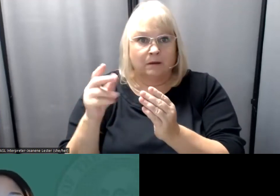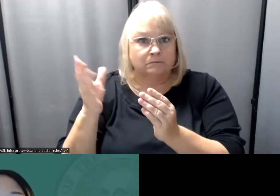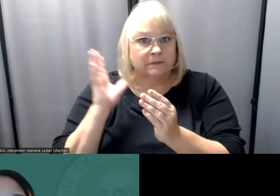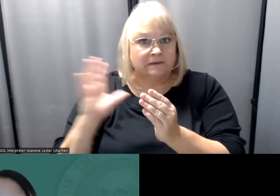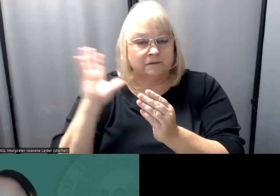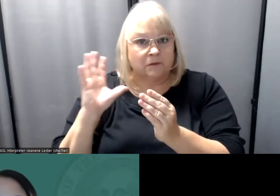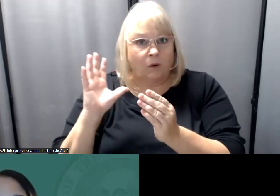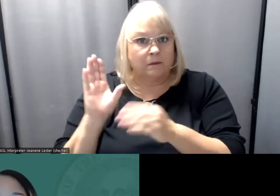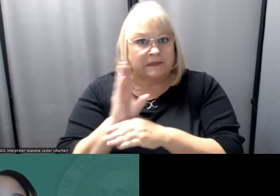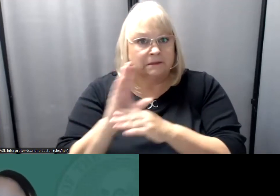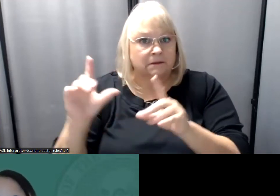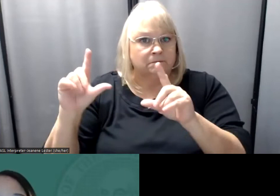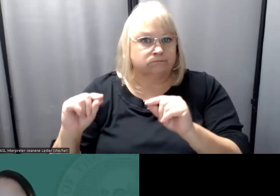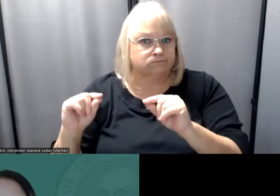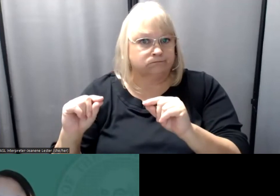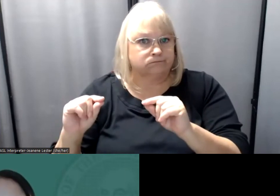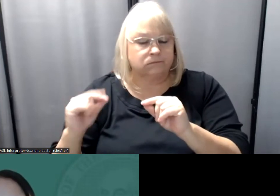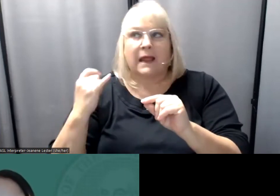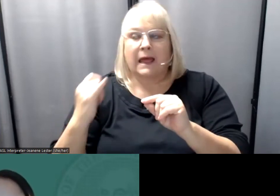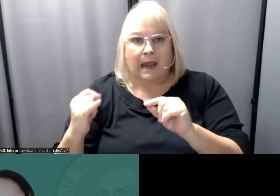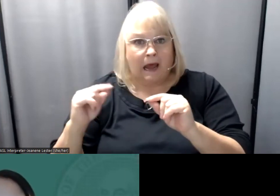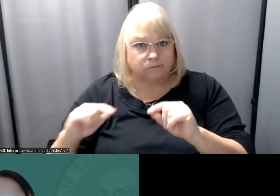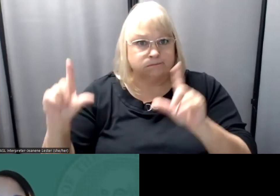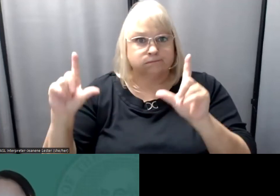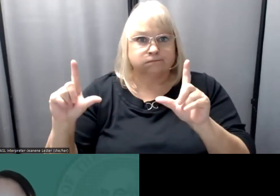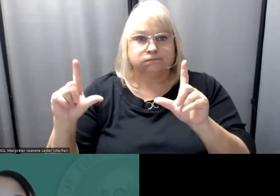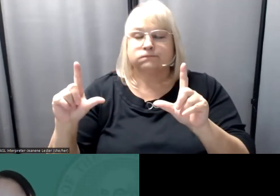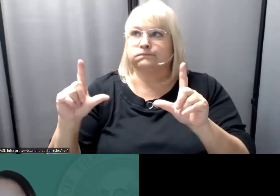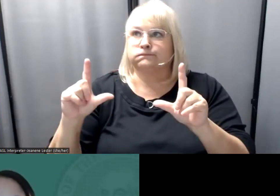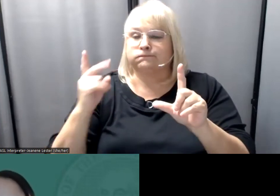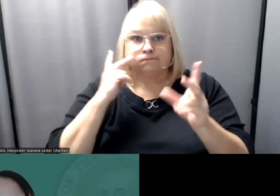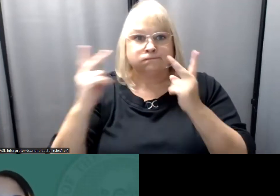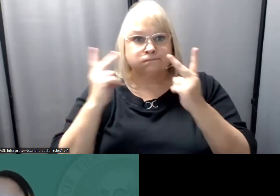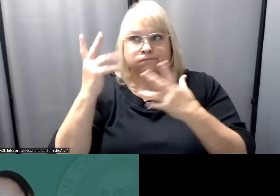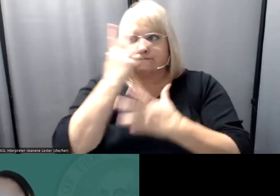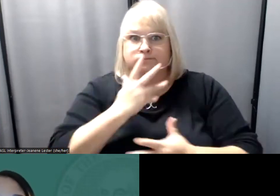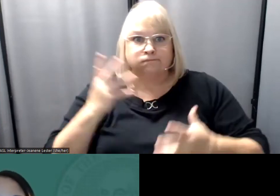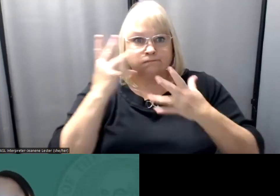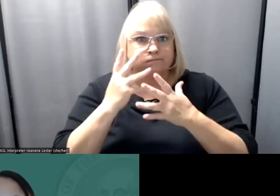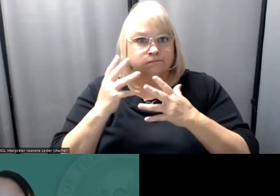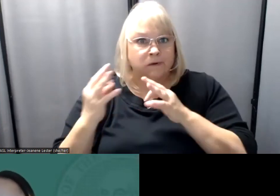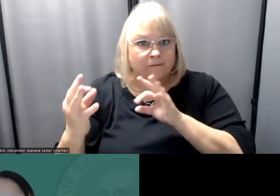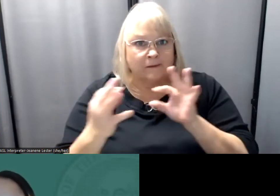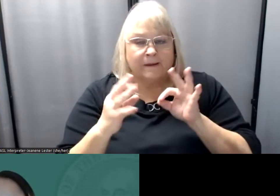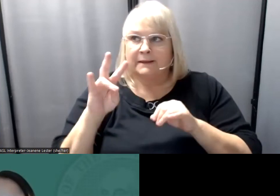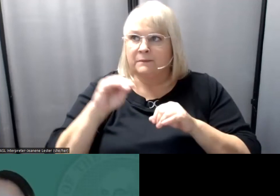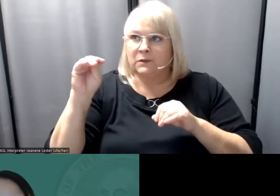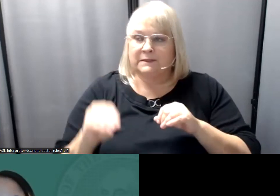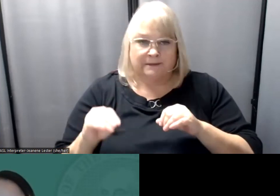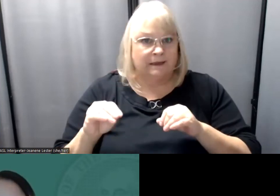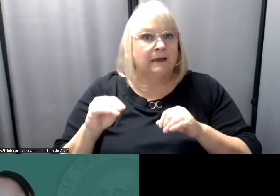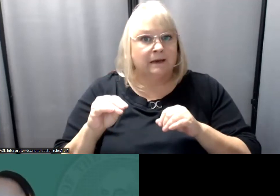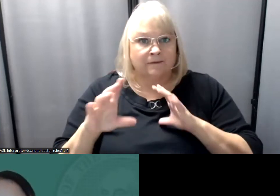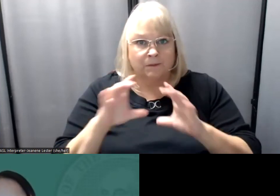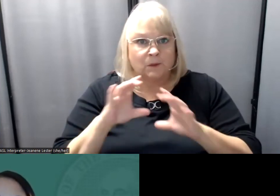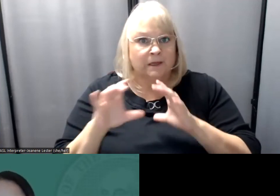and cameras on has just been a business strategy that's a game changer at this point. With 70% of communication being nonverbal,